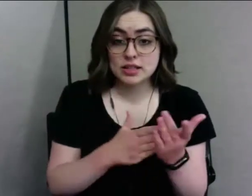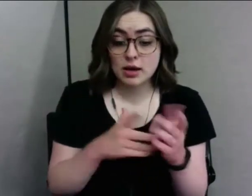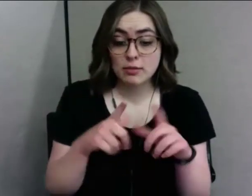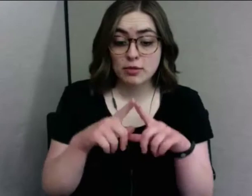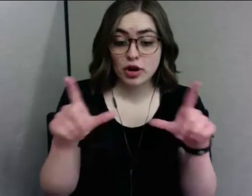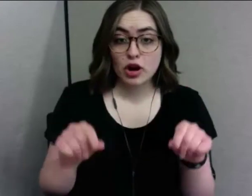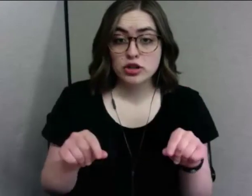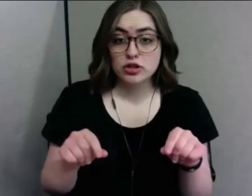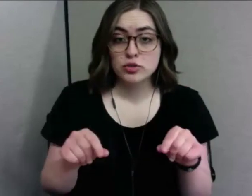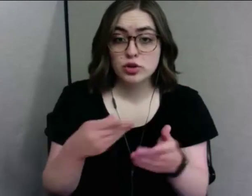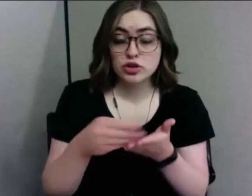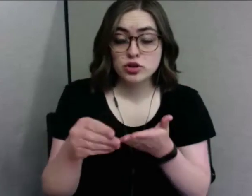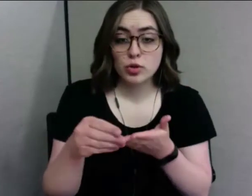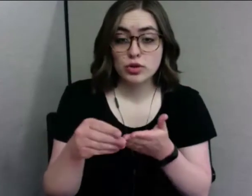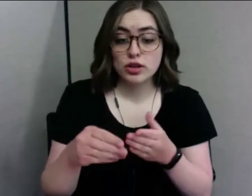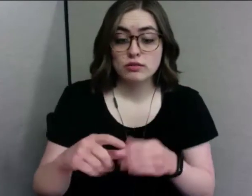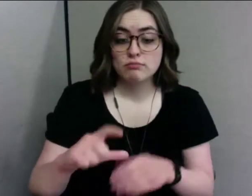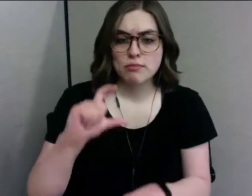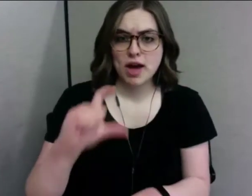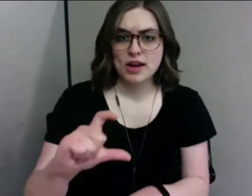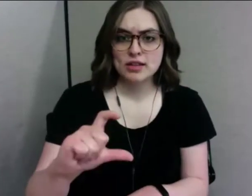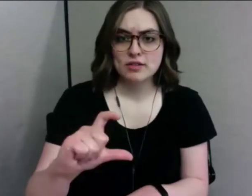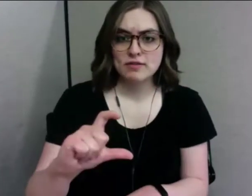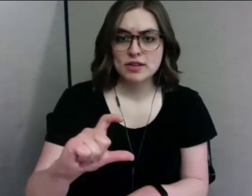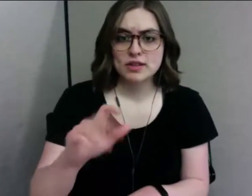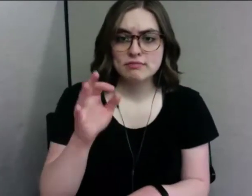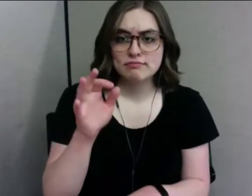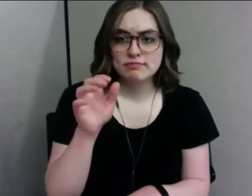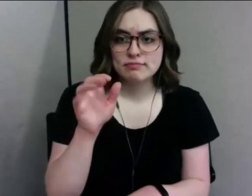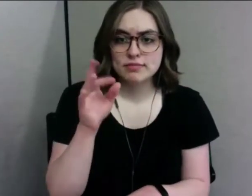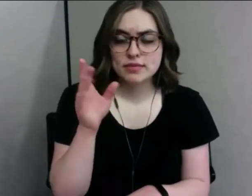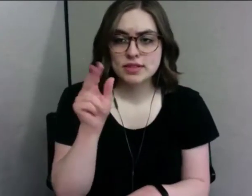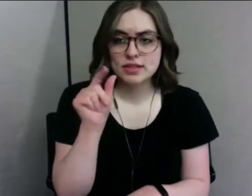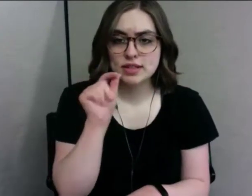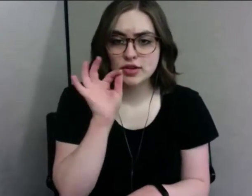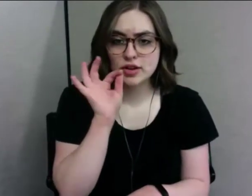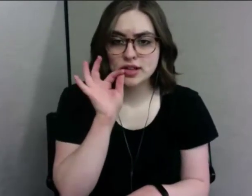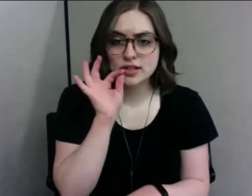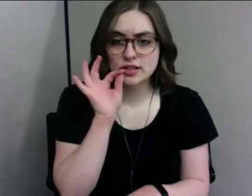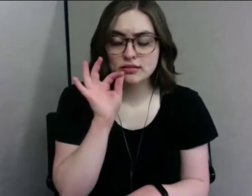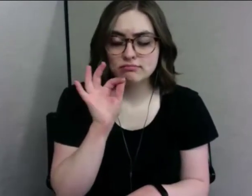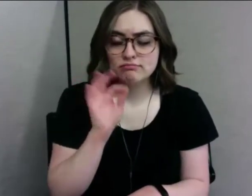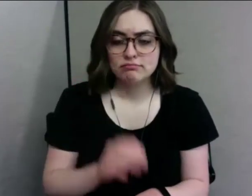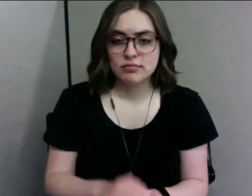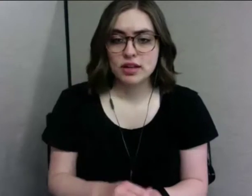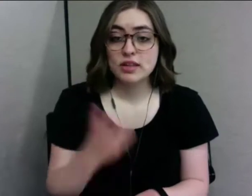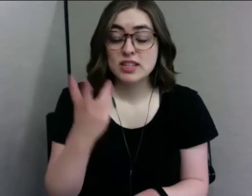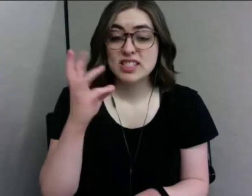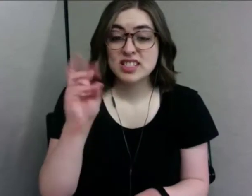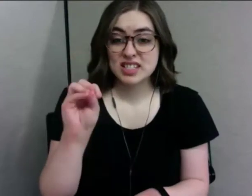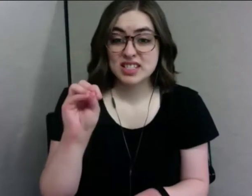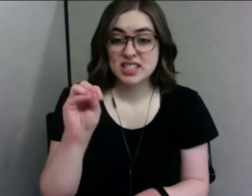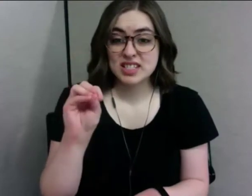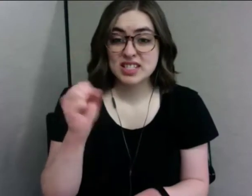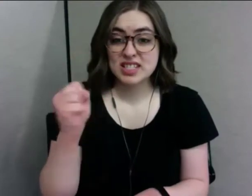the 1950s, 60s, and 70s, most cards were sold with a stick of gum.